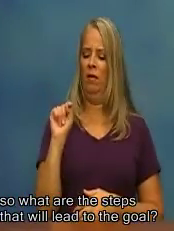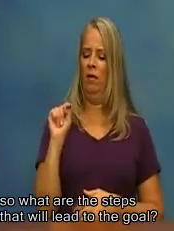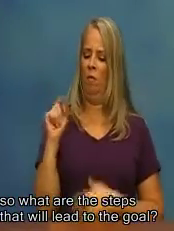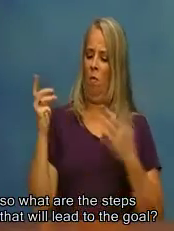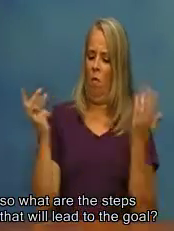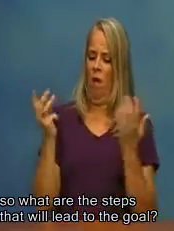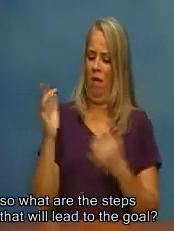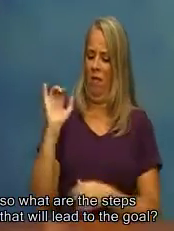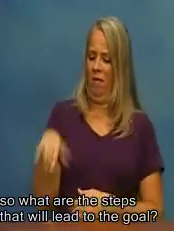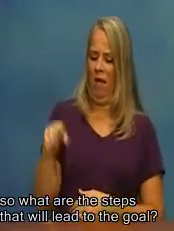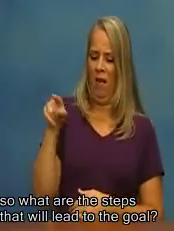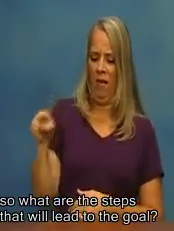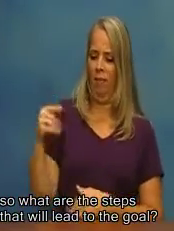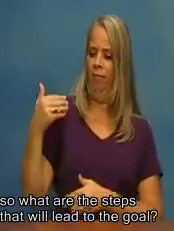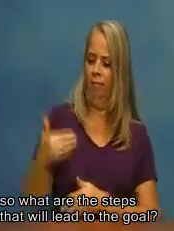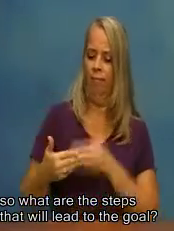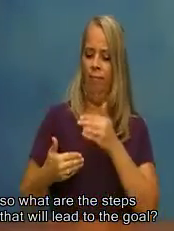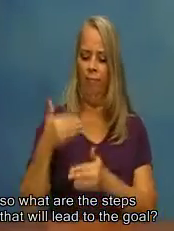So, what are the steps that will lead to the goal?